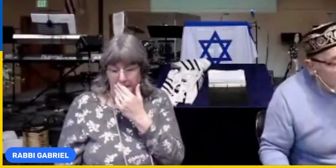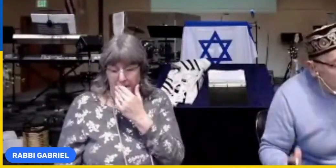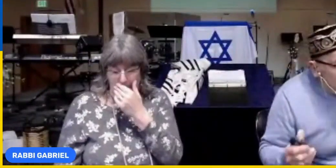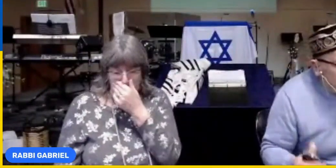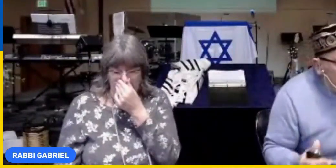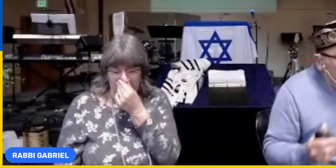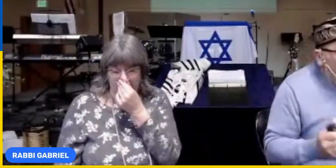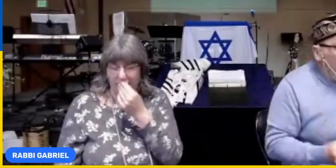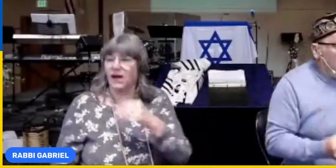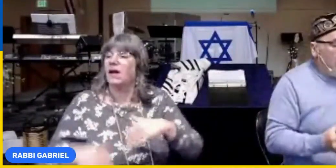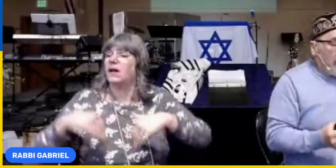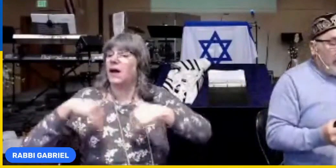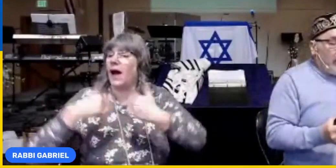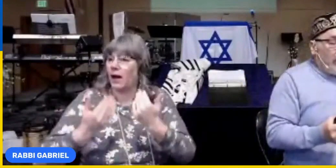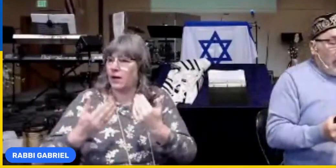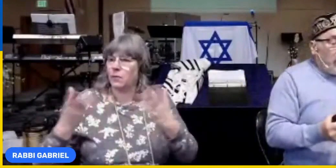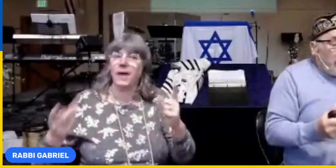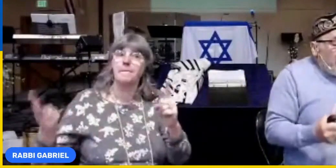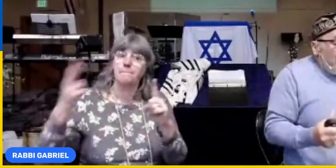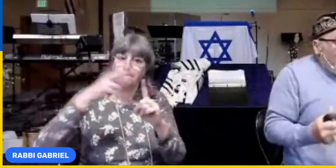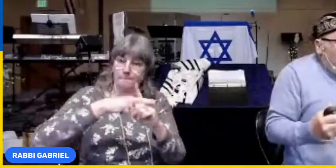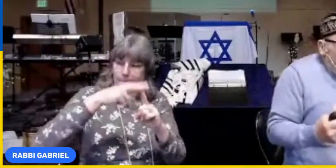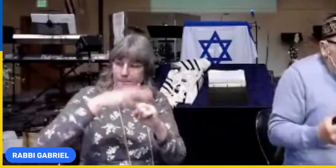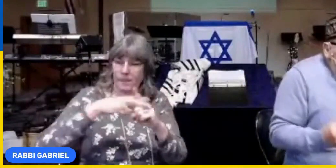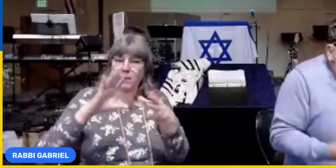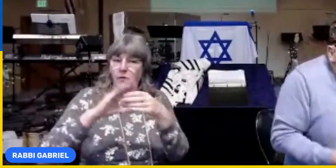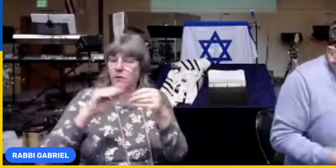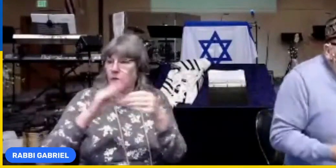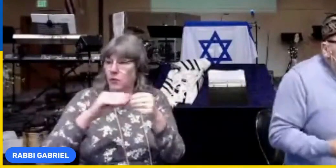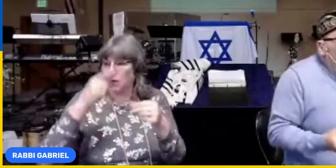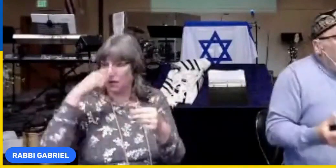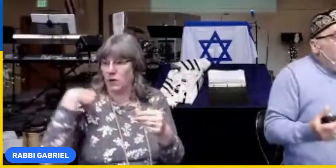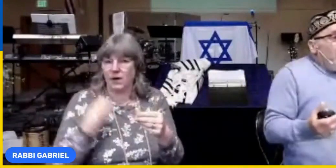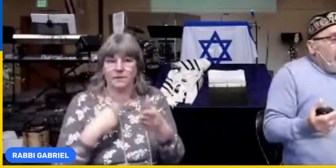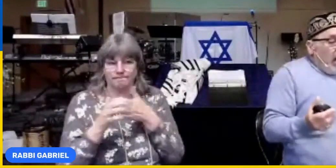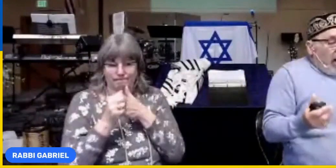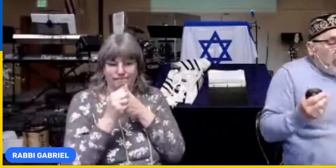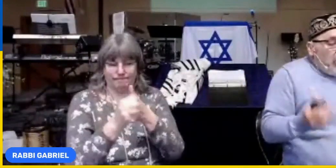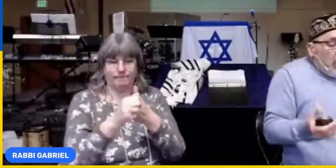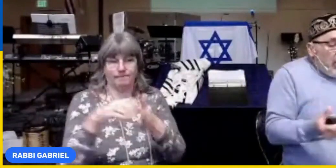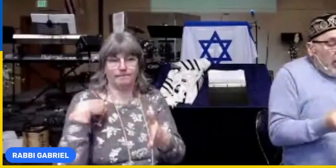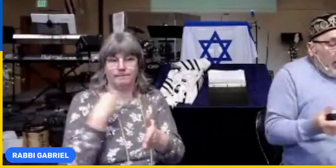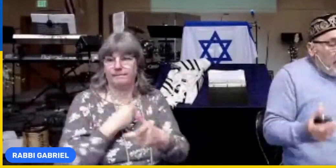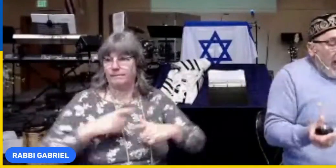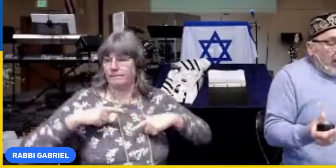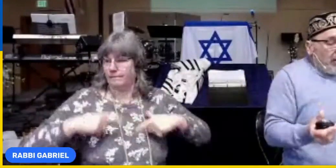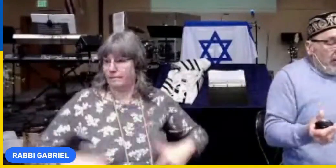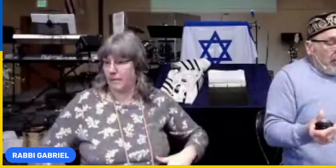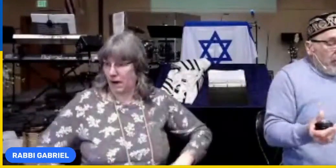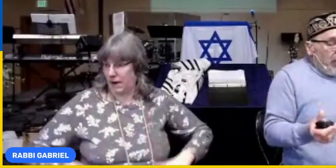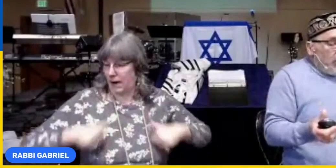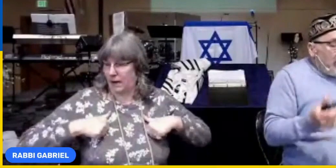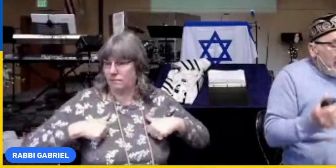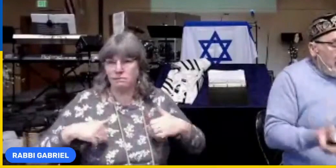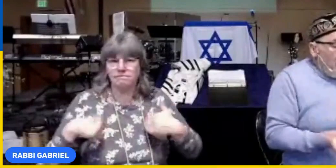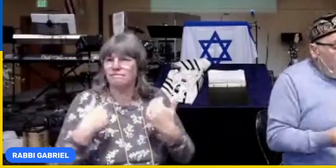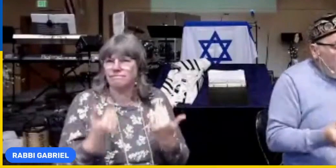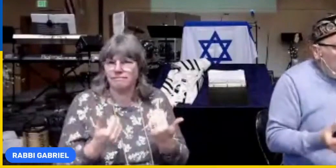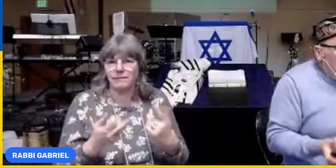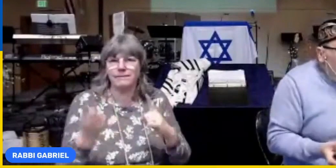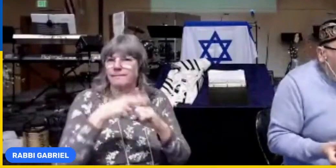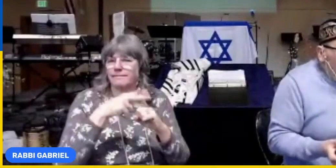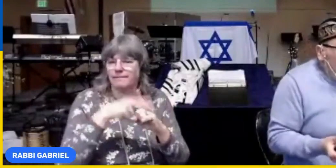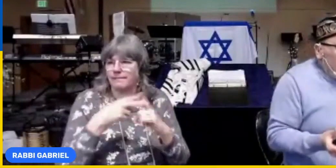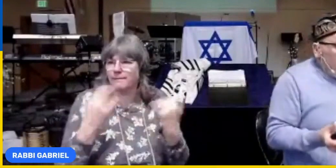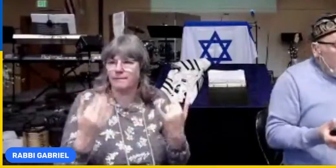the stories that was written for us to lead and guide our lives? How do we apply it? What does it